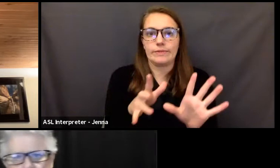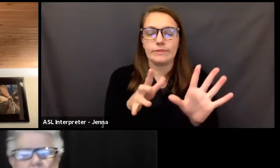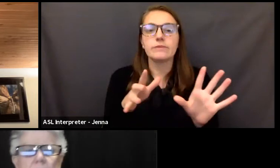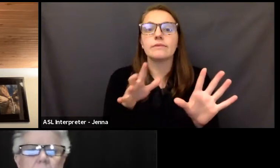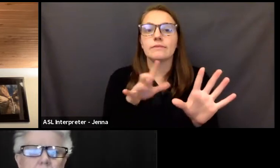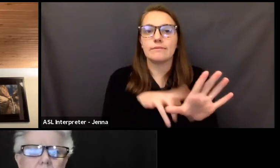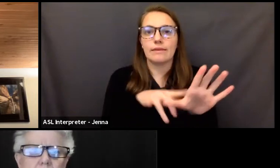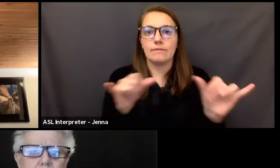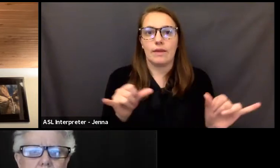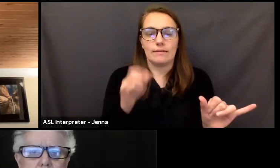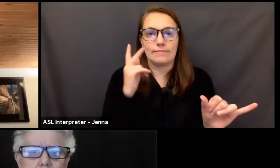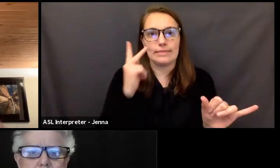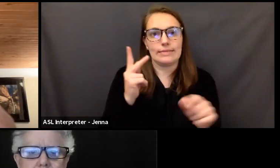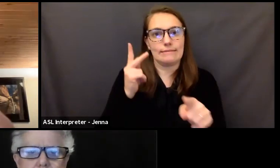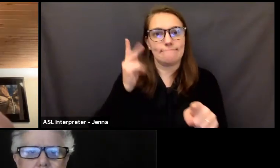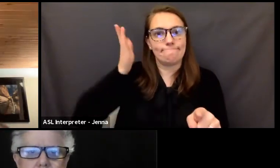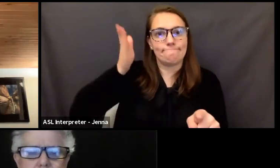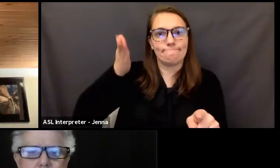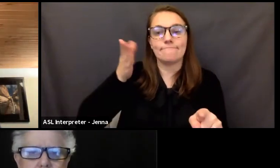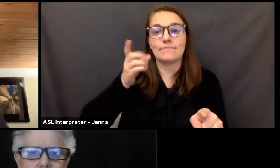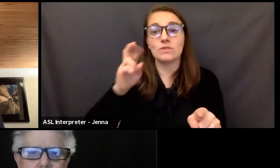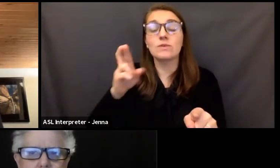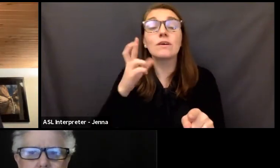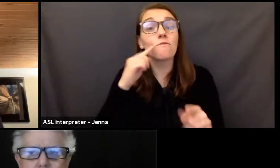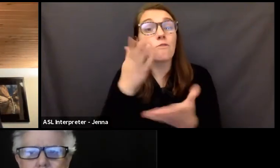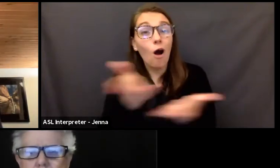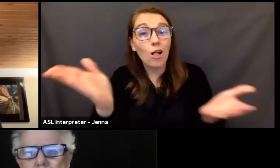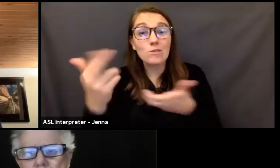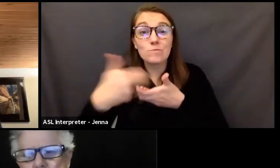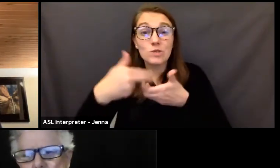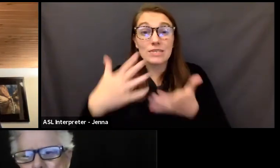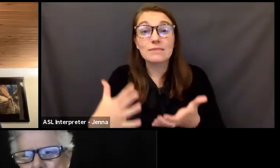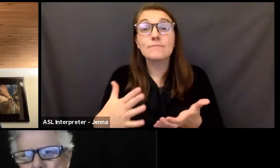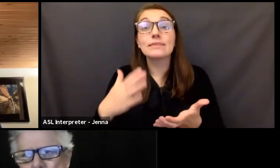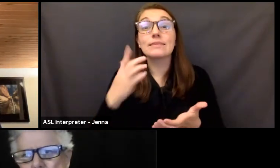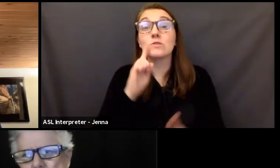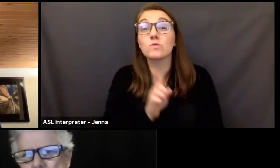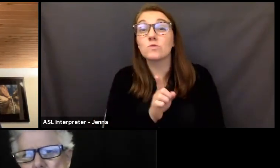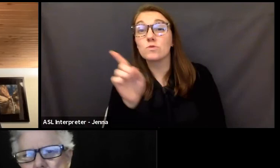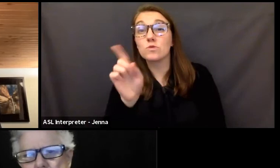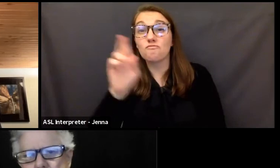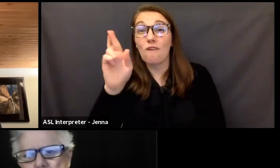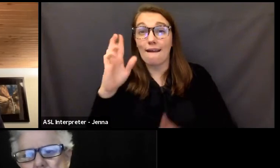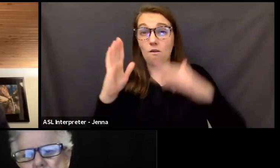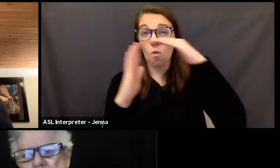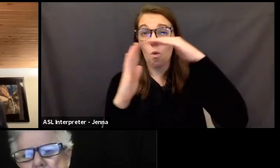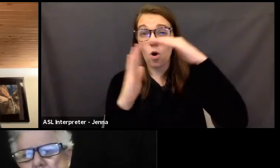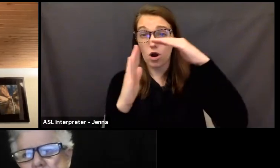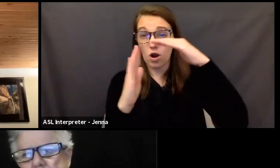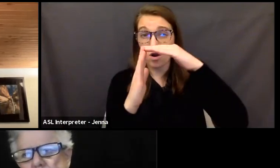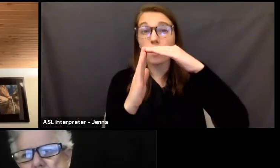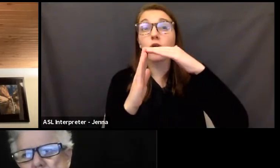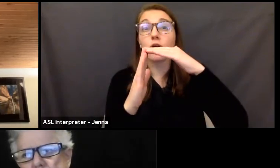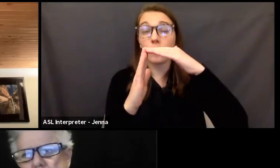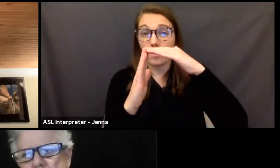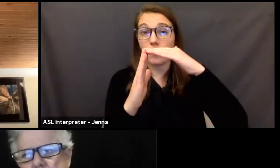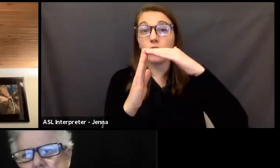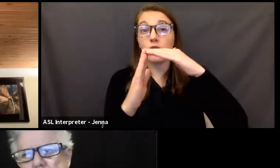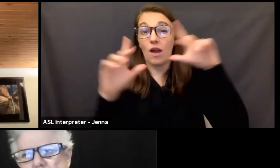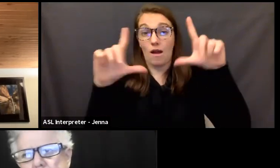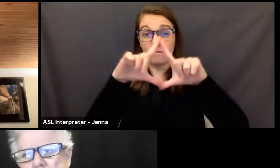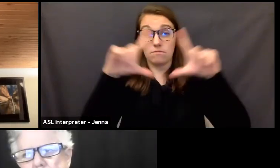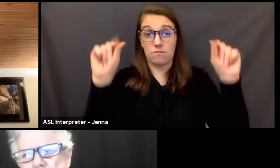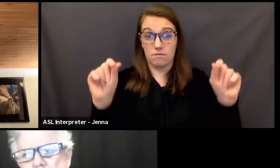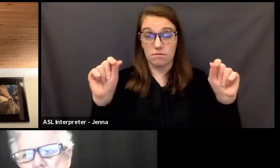and you at the same time. So to all of our participants, at the top right of each speaker's box, you'll